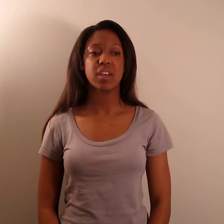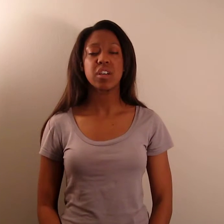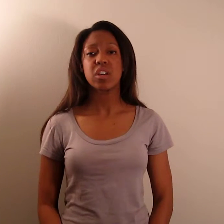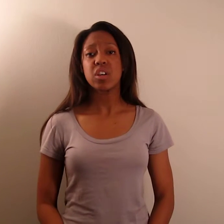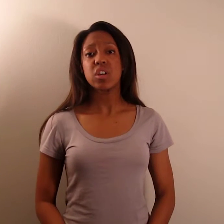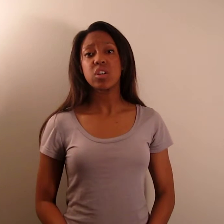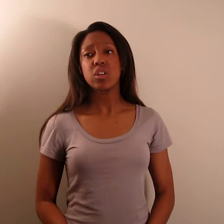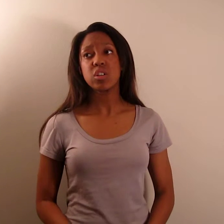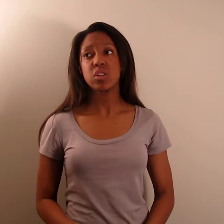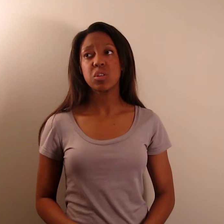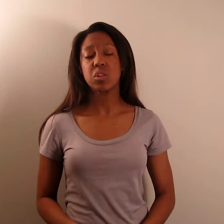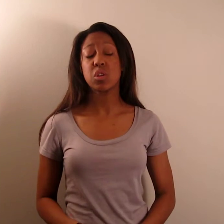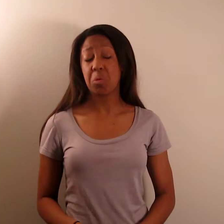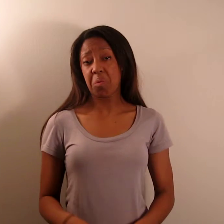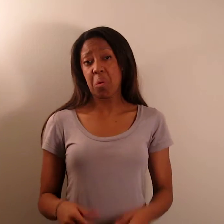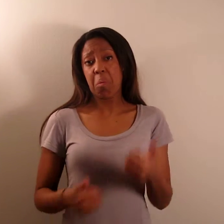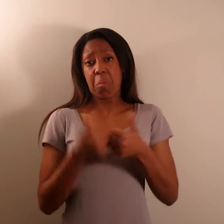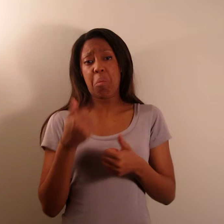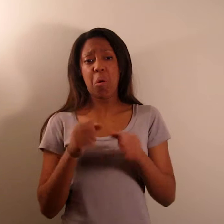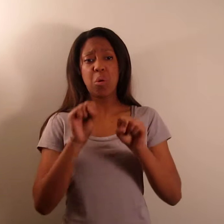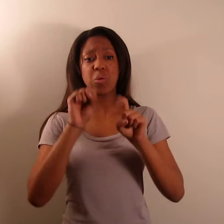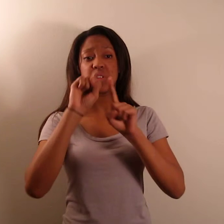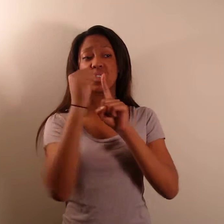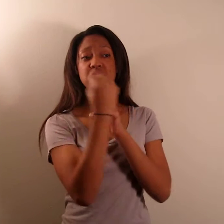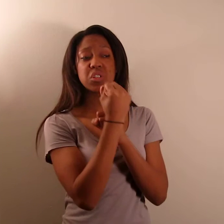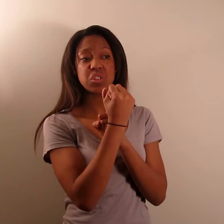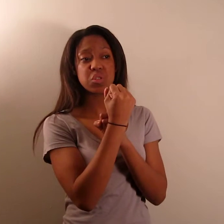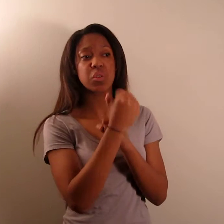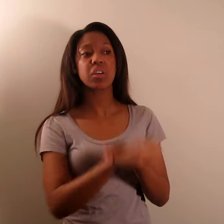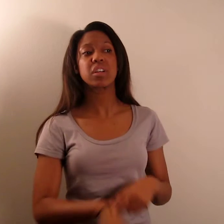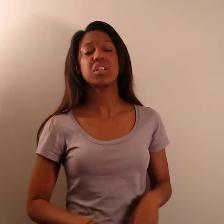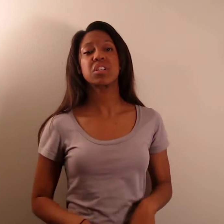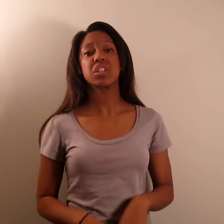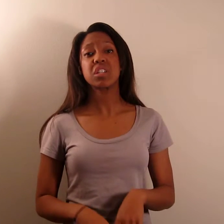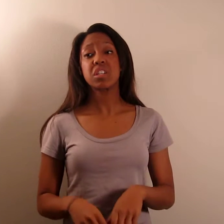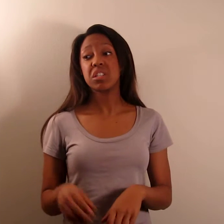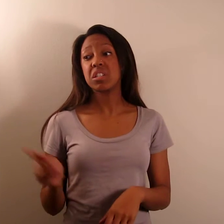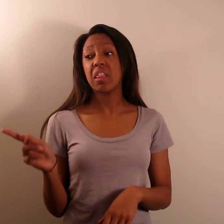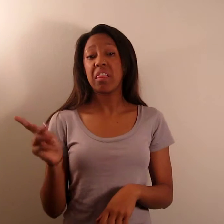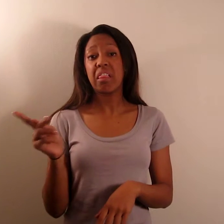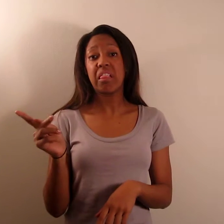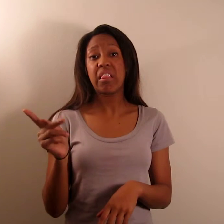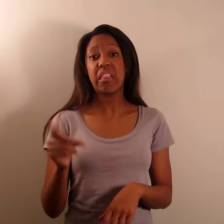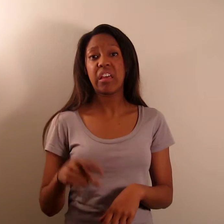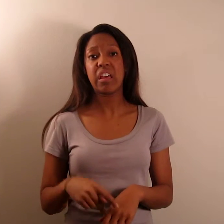of their workers, to treat them like stucco, like animals, like pieces.